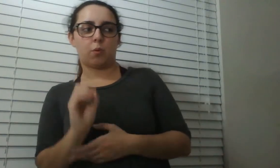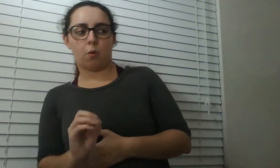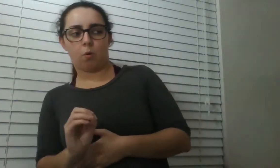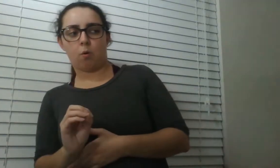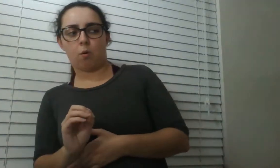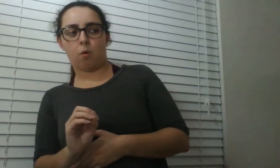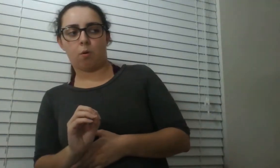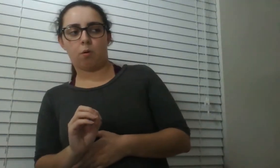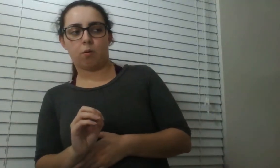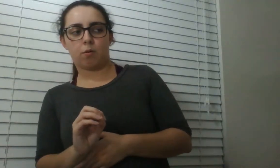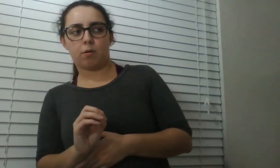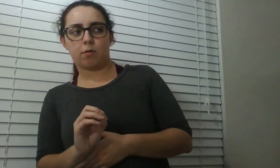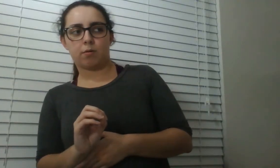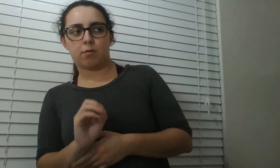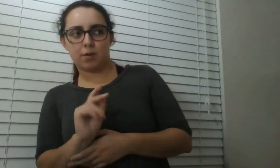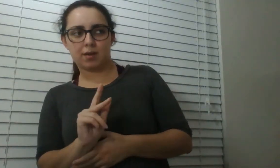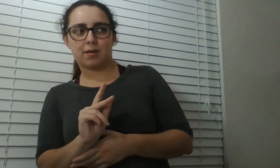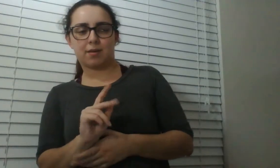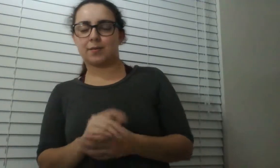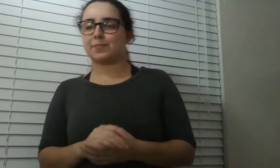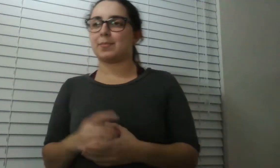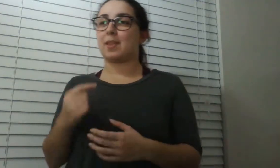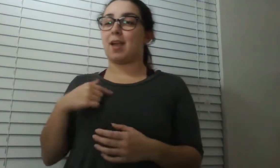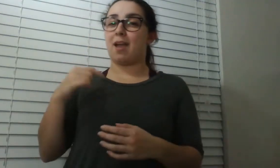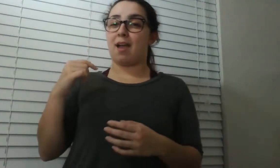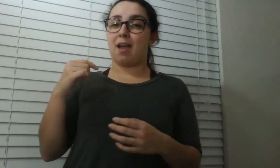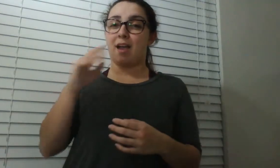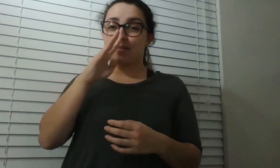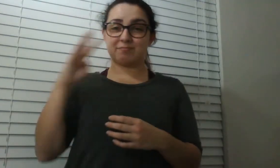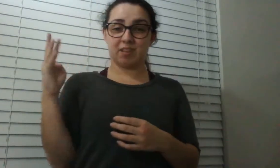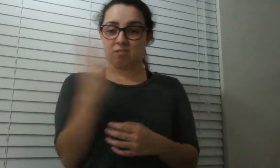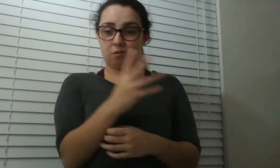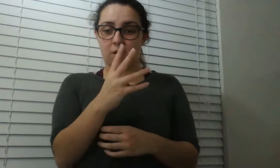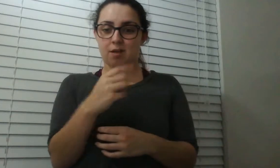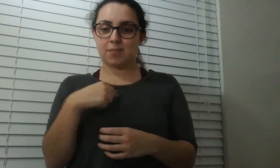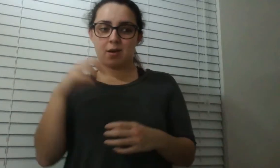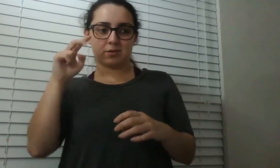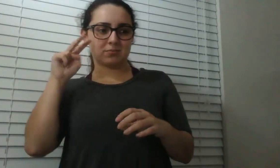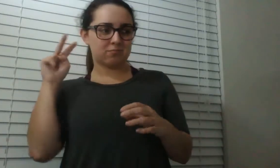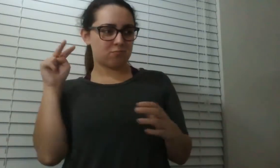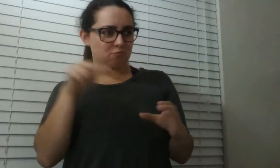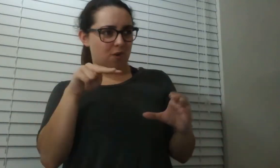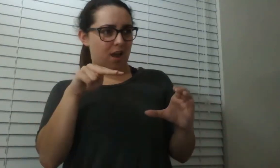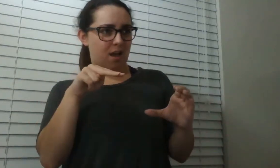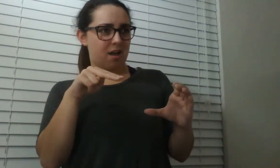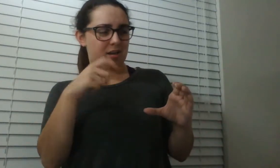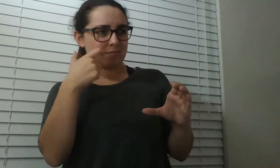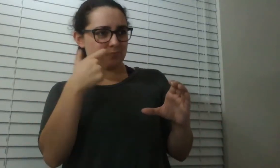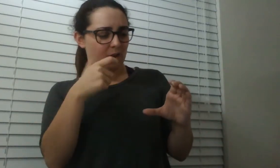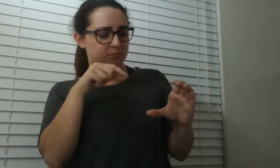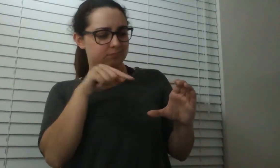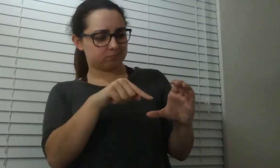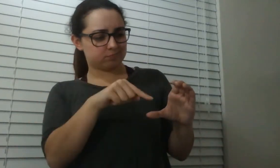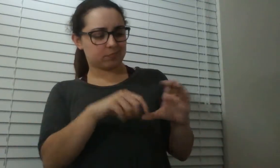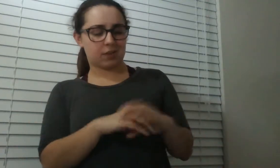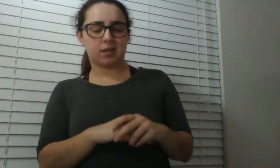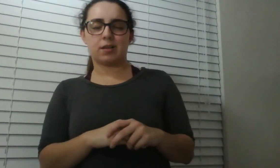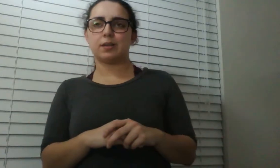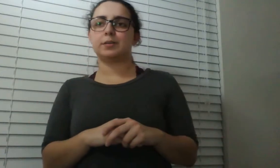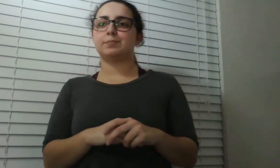ignored you for most of it because I was just looking at the seed jar. I wasn't really thinking to be in the position of arbiter, but I just got fed up and I was like, that's enough, you guys, leave it